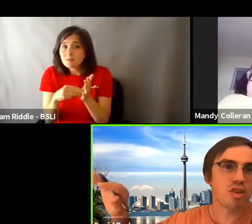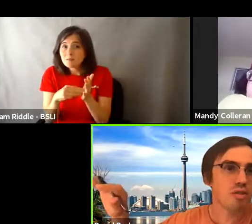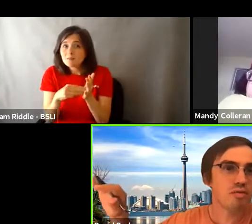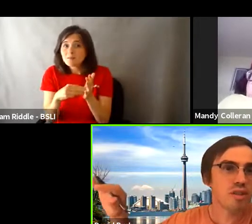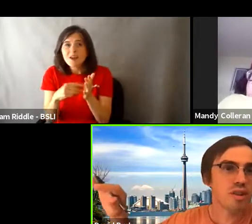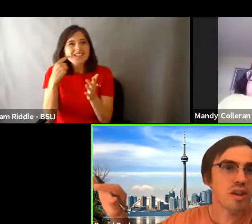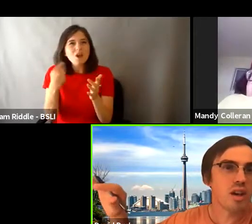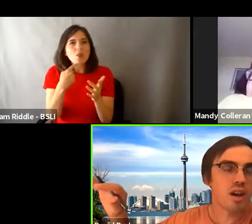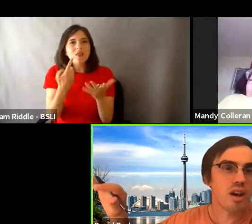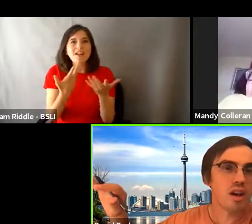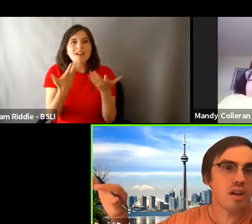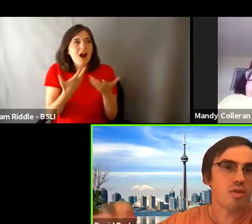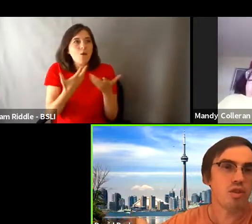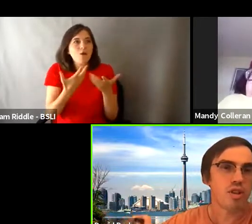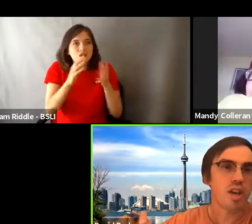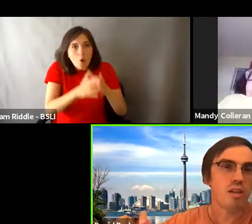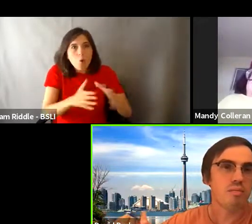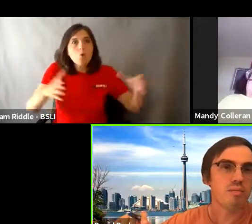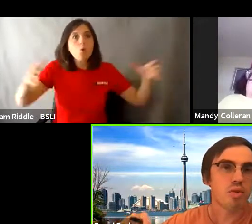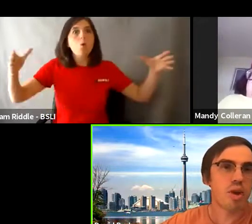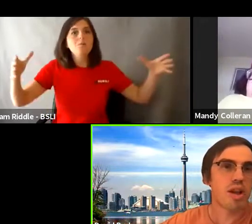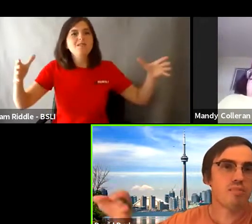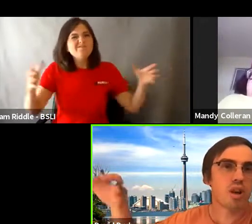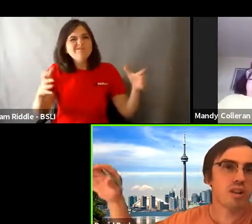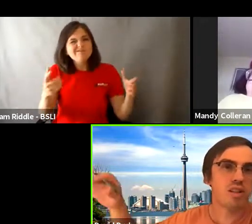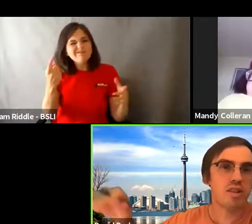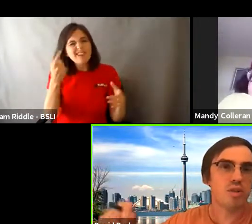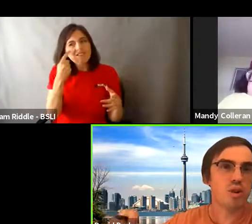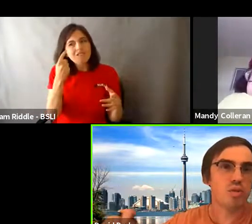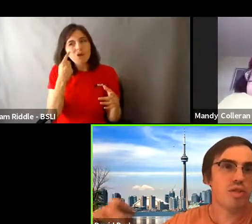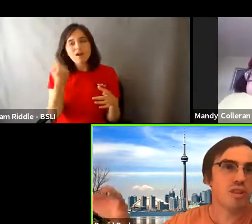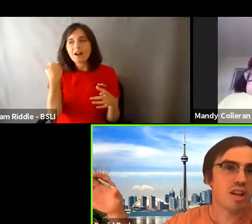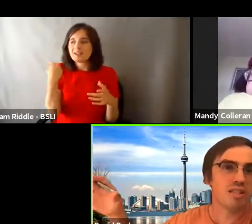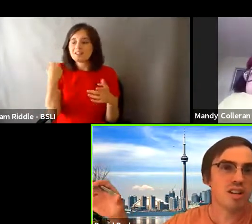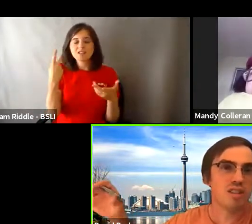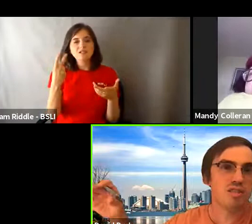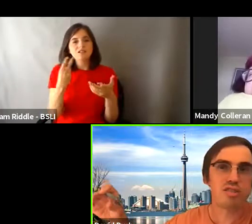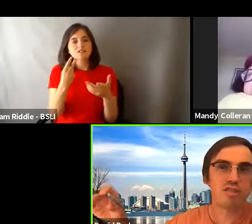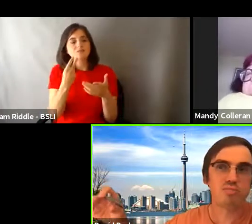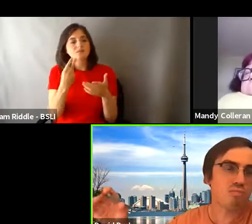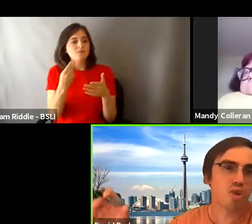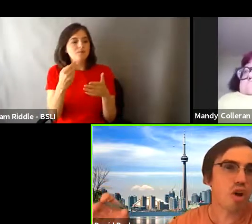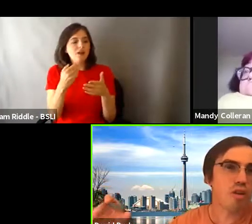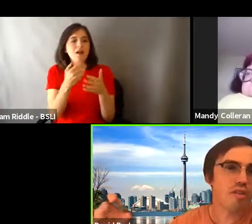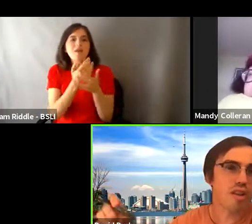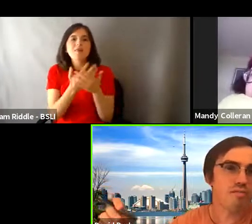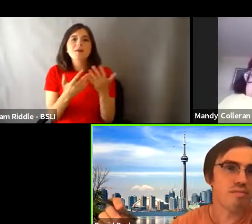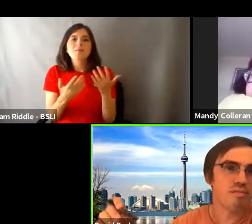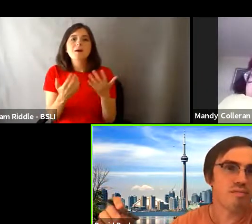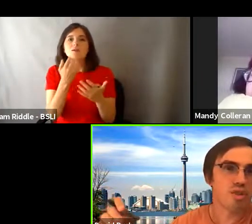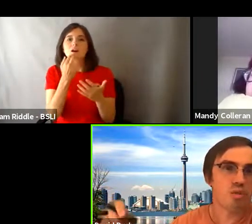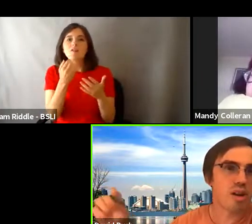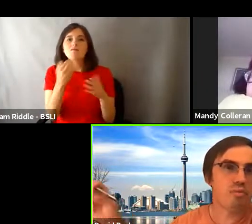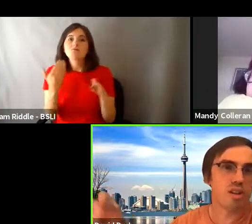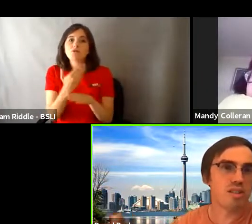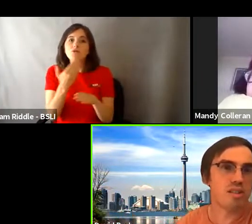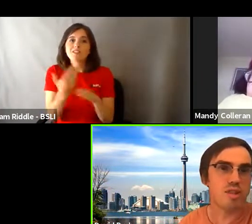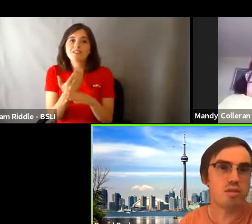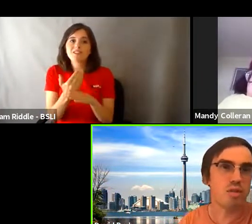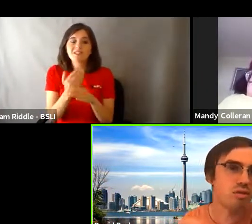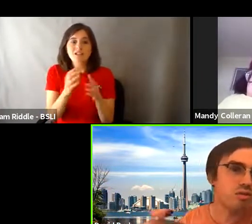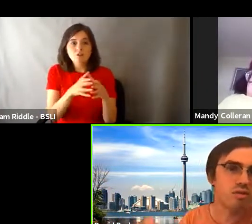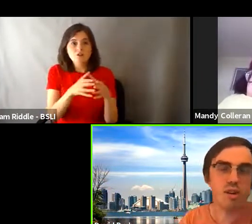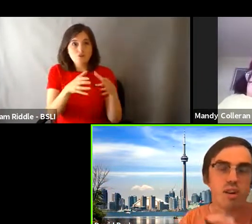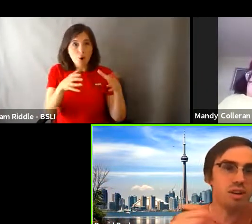accelerationist curve. If we look at the rate of productivity growth in the last 10 years, it's lower than the rate of